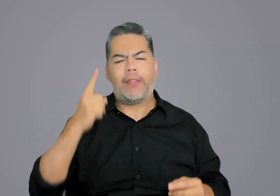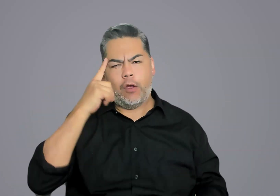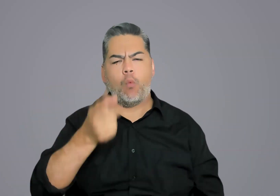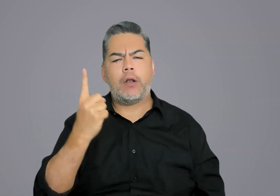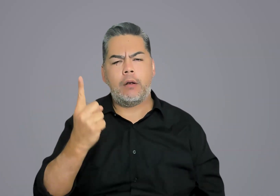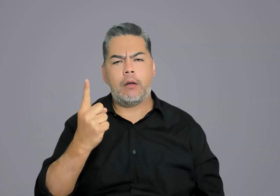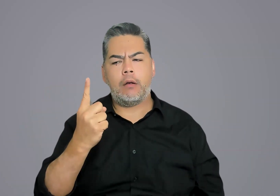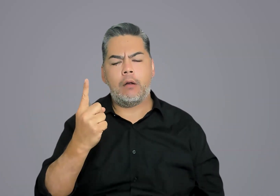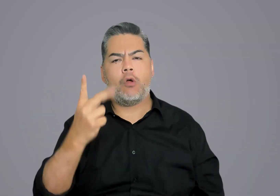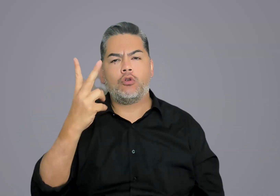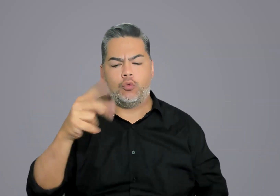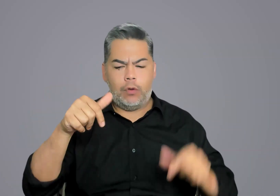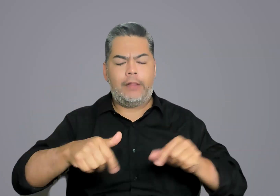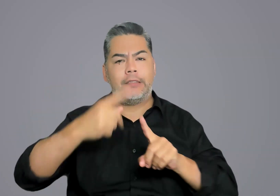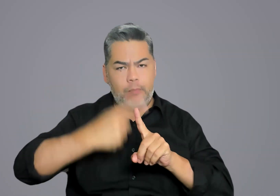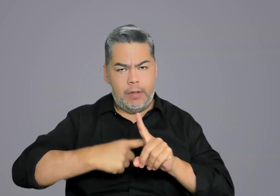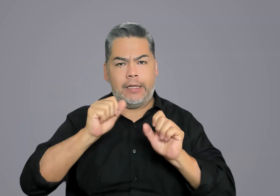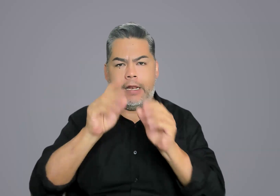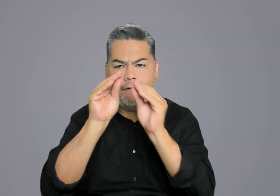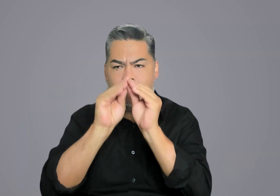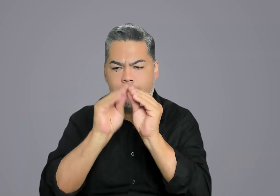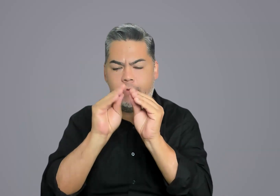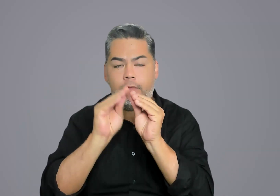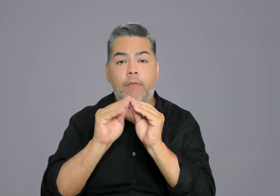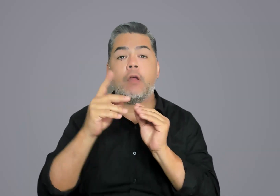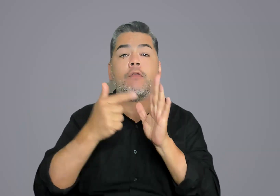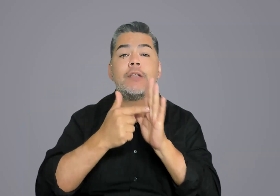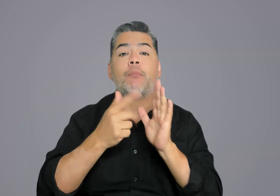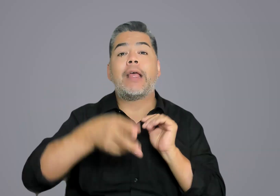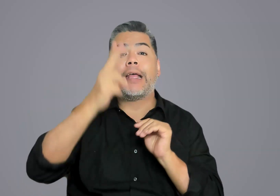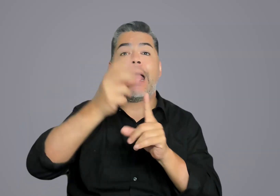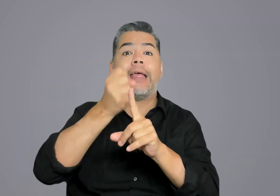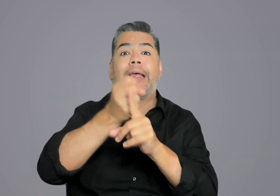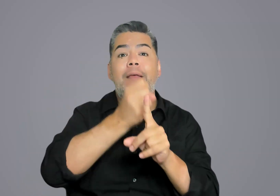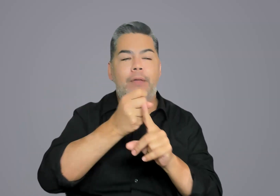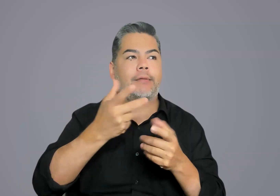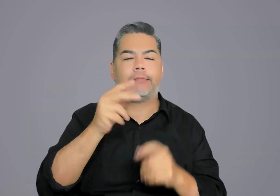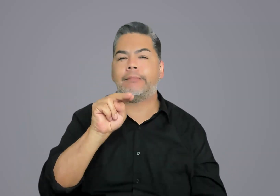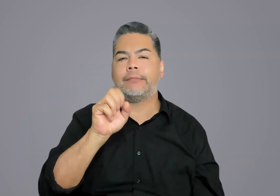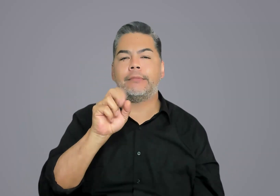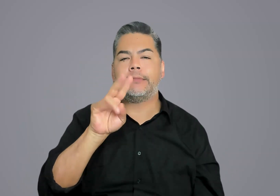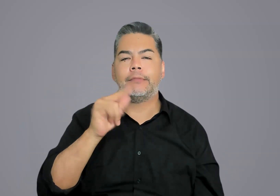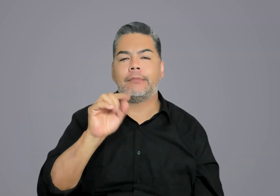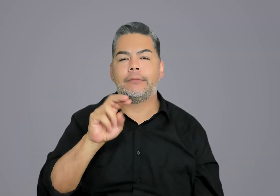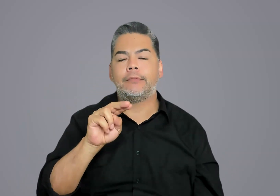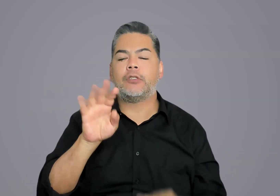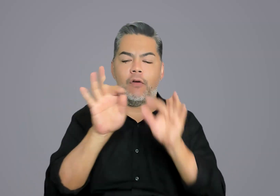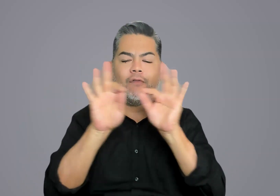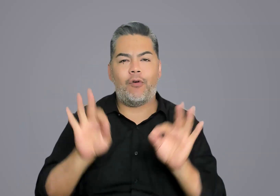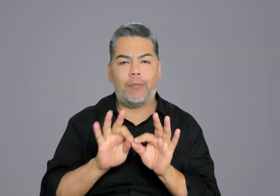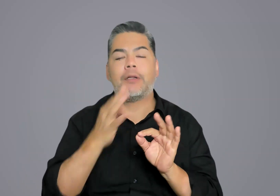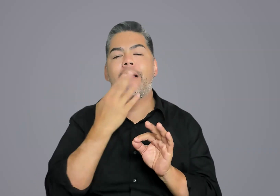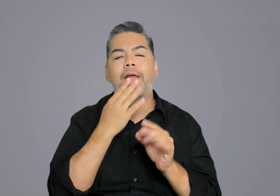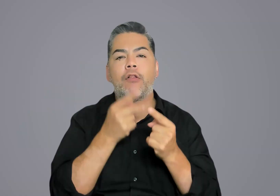you could tackle this month. If you start with high impact areas like navigation, forms, and color